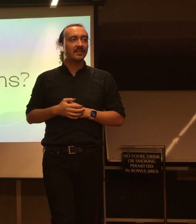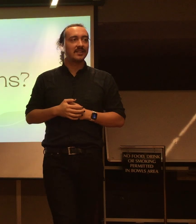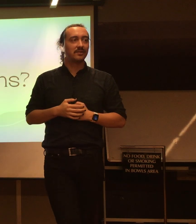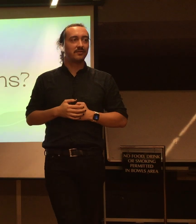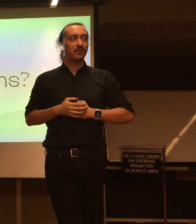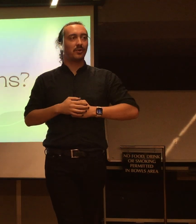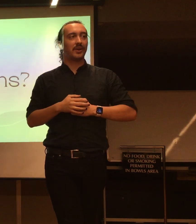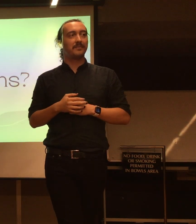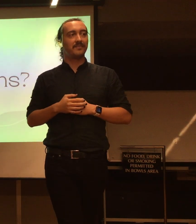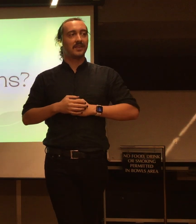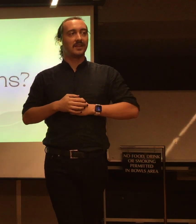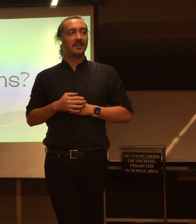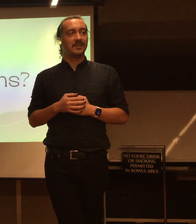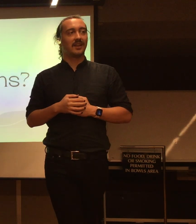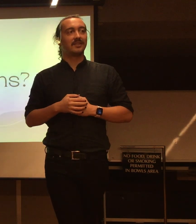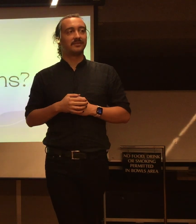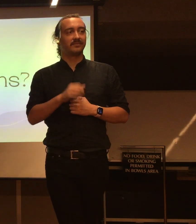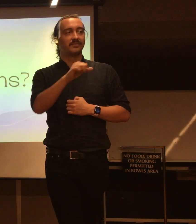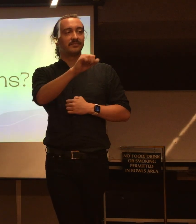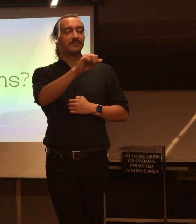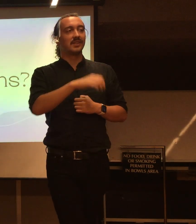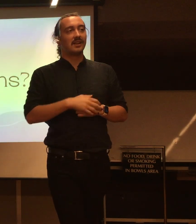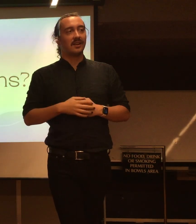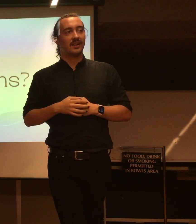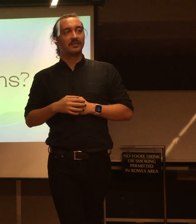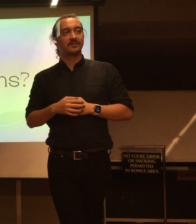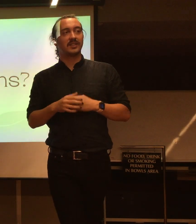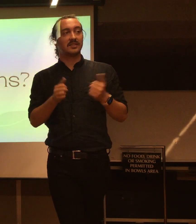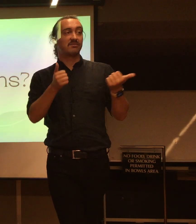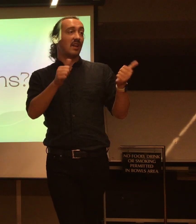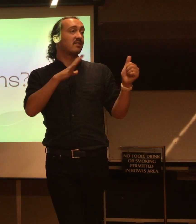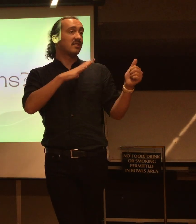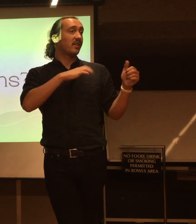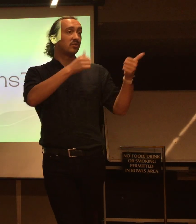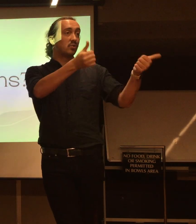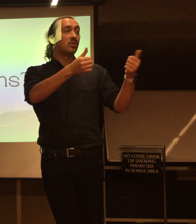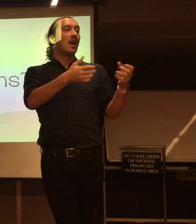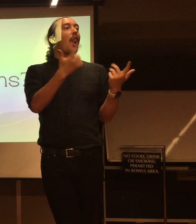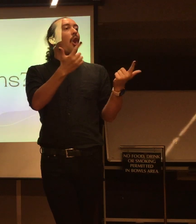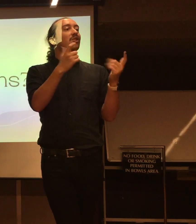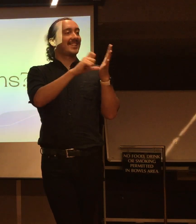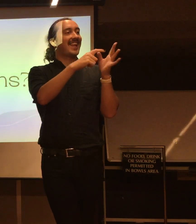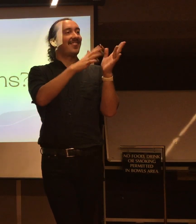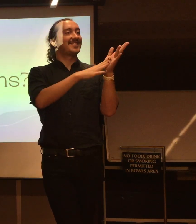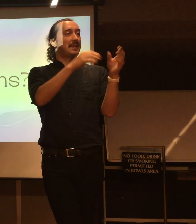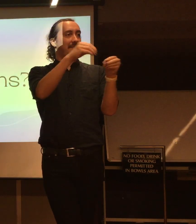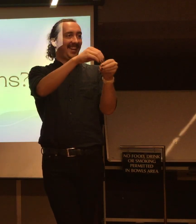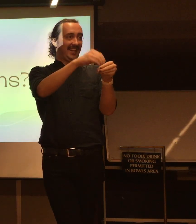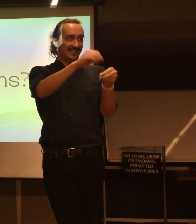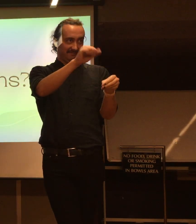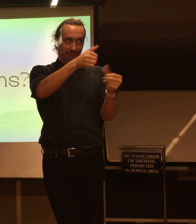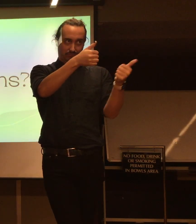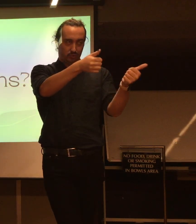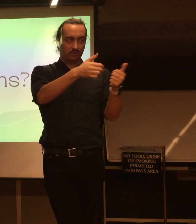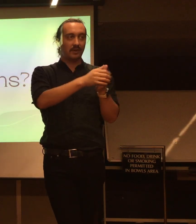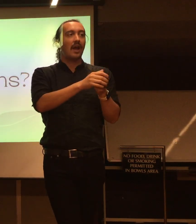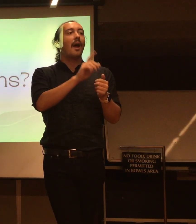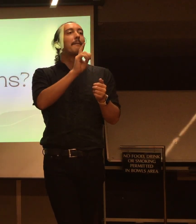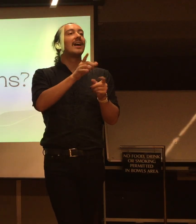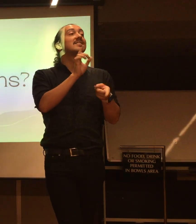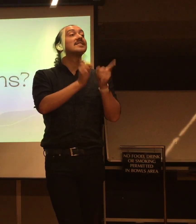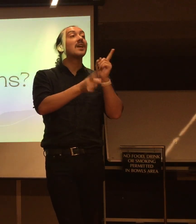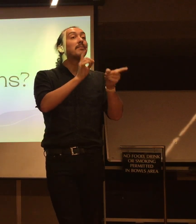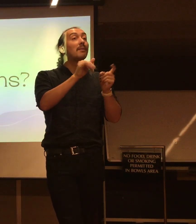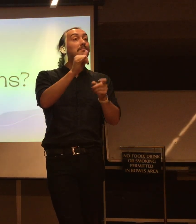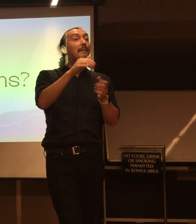Yeah, it's still full cream. Yeah, Yeah. yeah. So it's still a really good source of calcium. It just